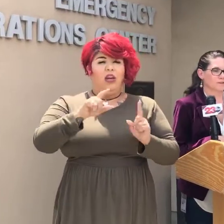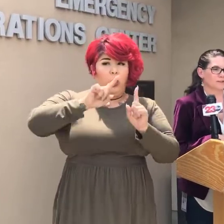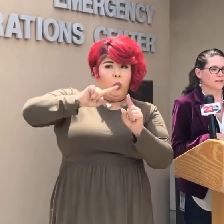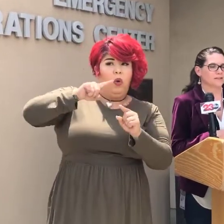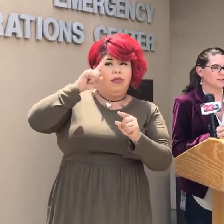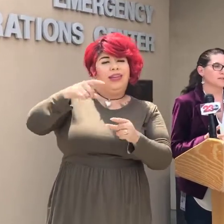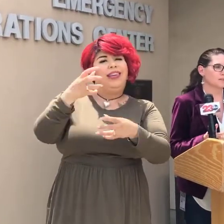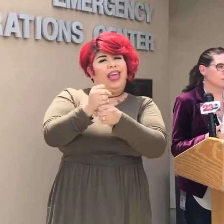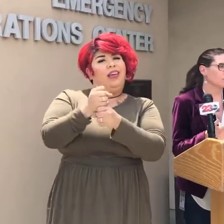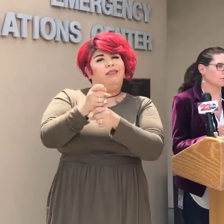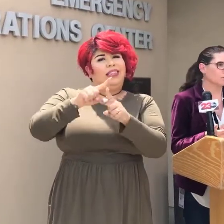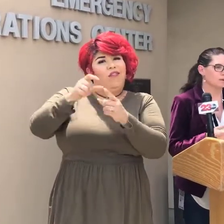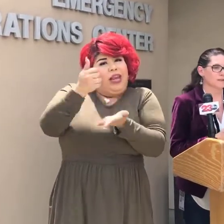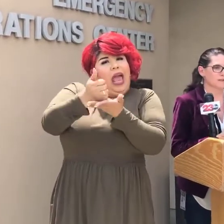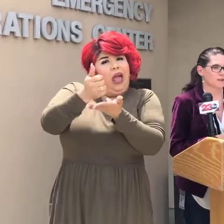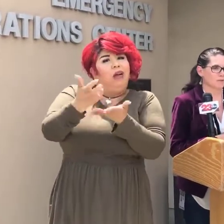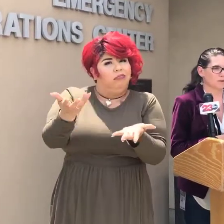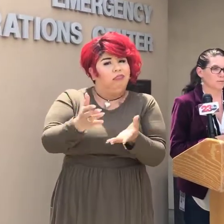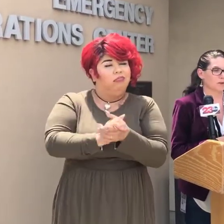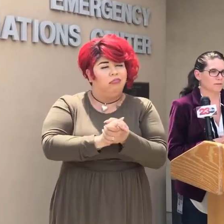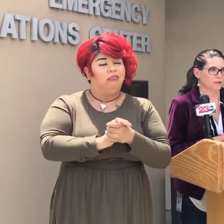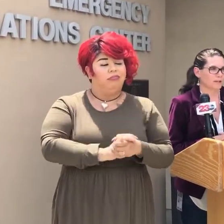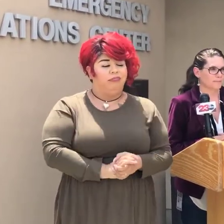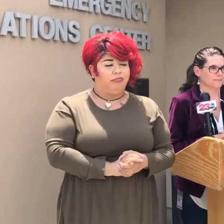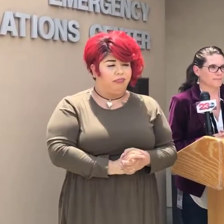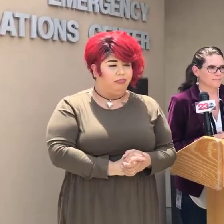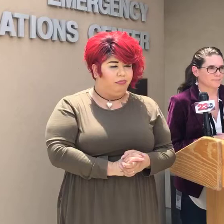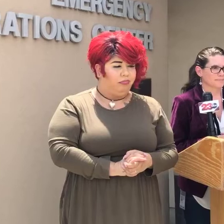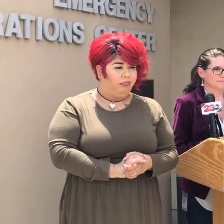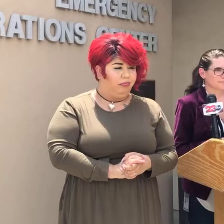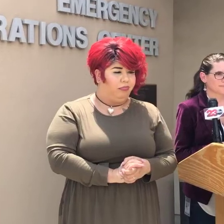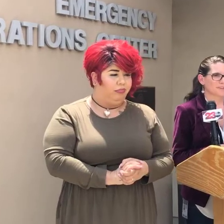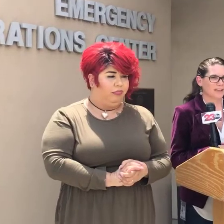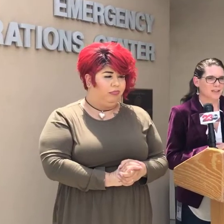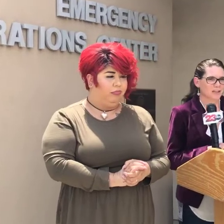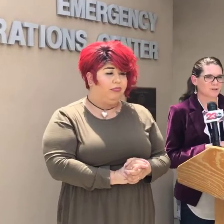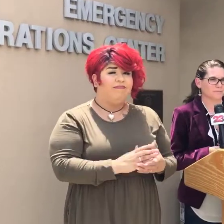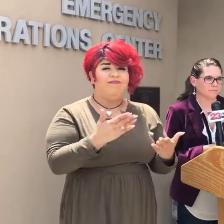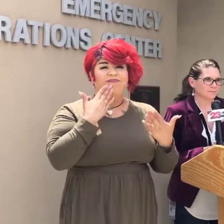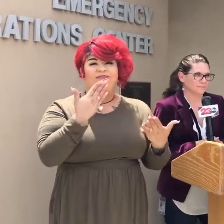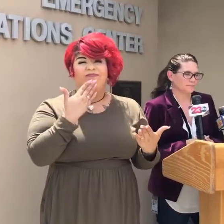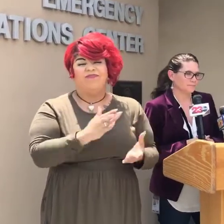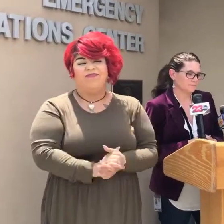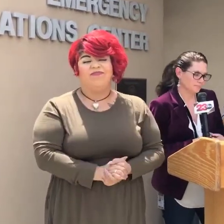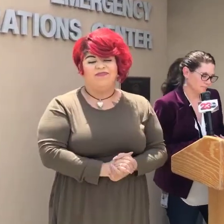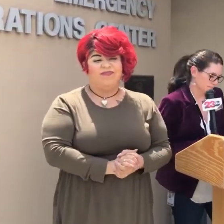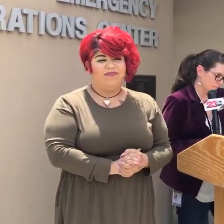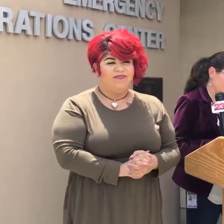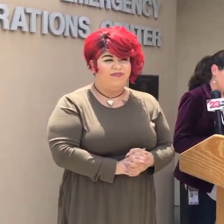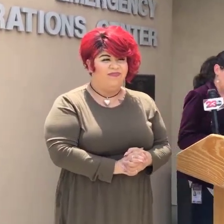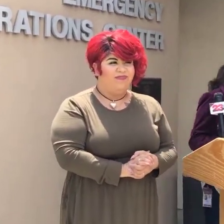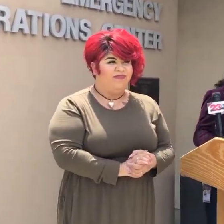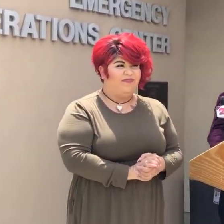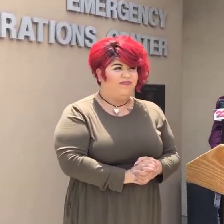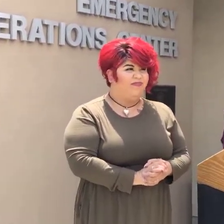for all of the assistance that they're looking forward as they step into the recovery. Thank you. Thank you. Thank you.